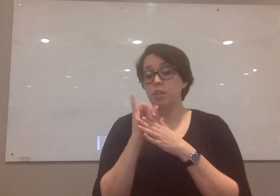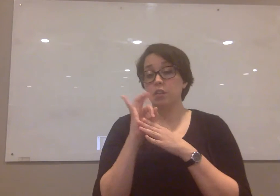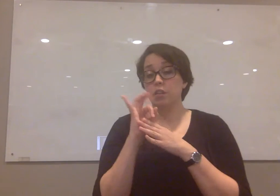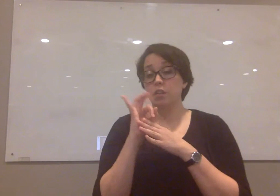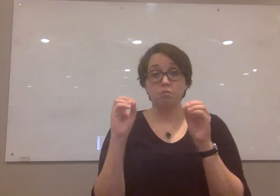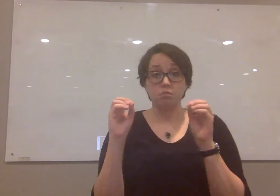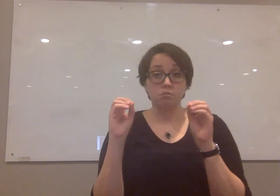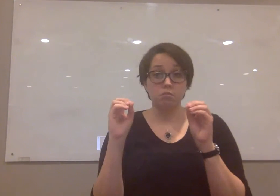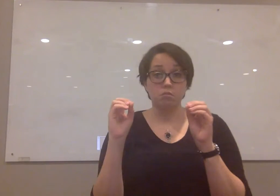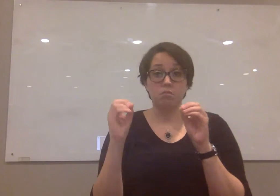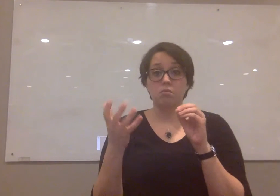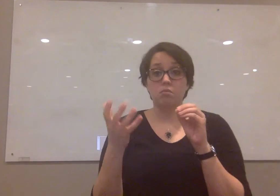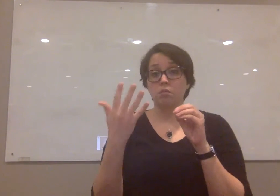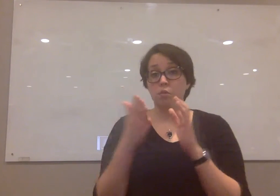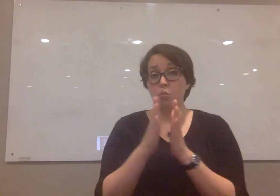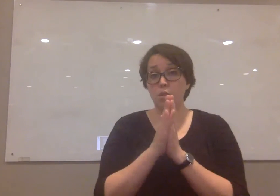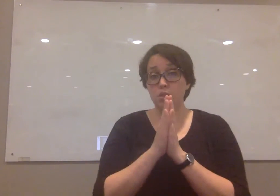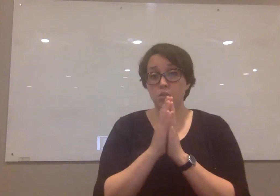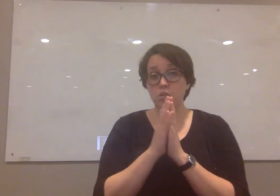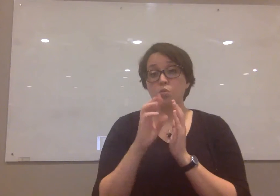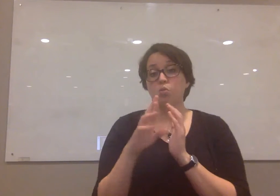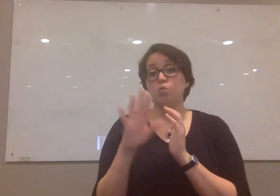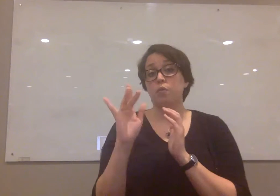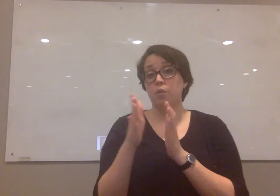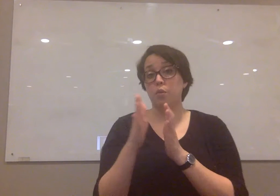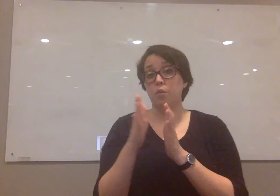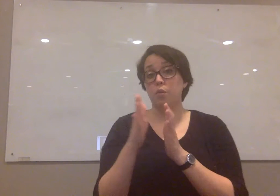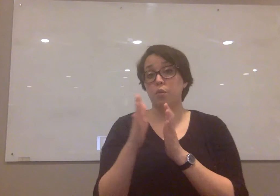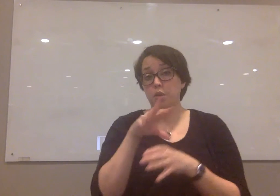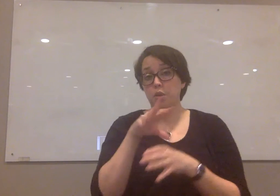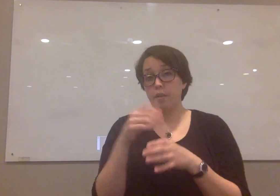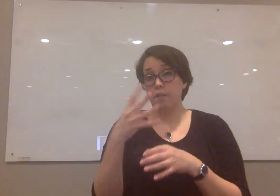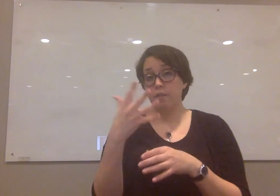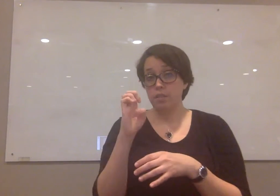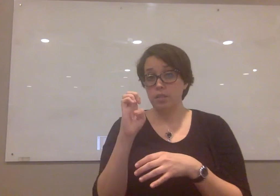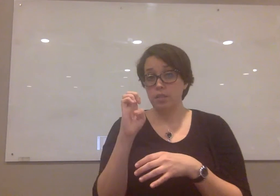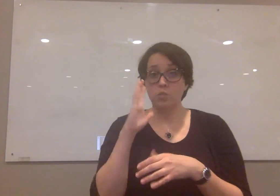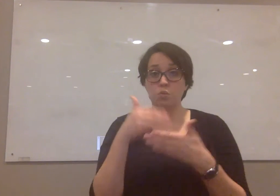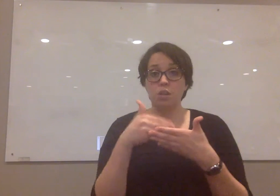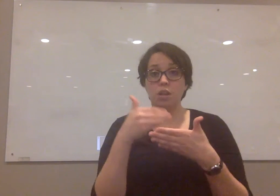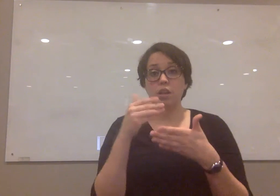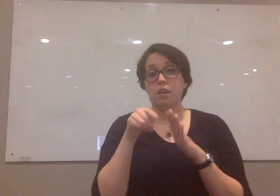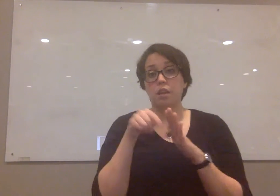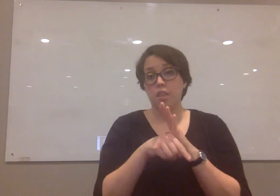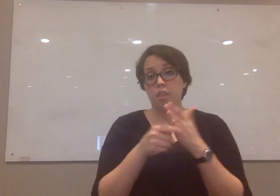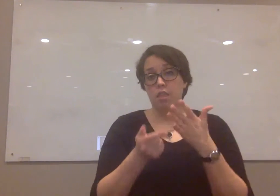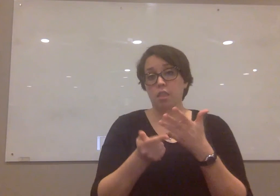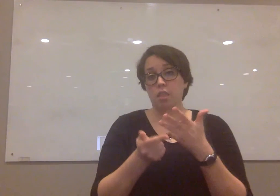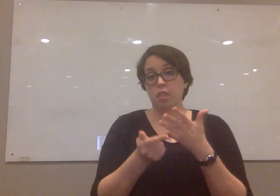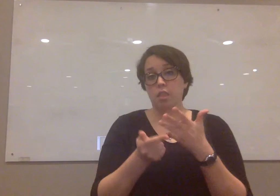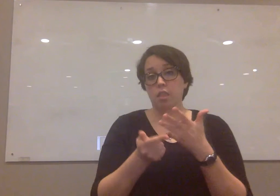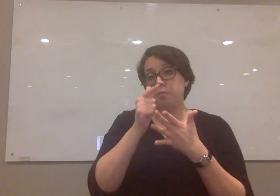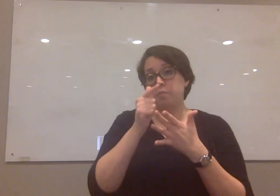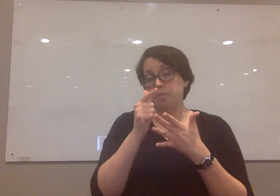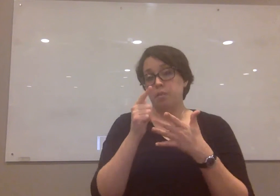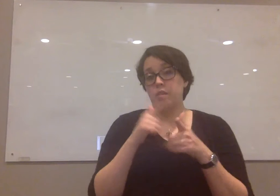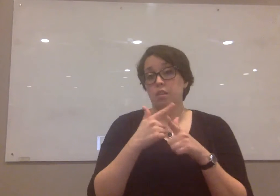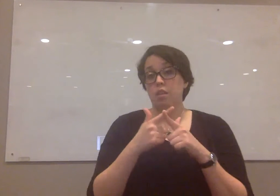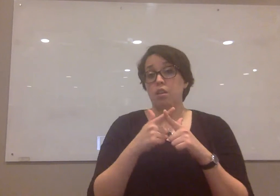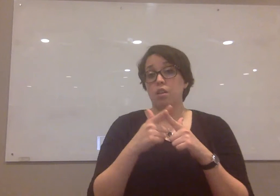5 seconds that kill it, or then 25 requests in 5 seconds that kill the next level up, and so on, then you may never actually see this being a problem,